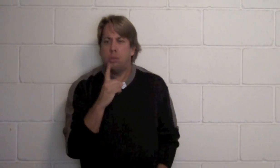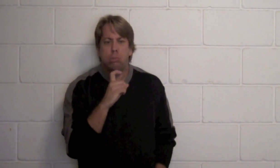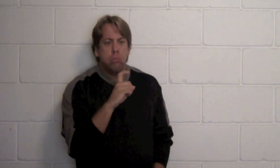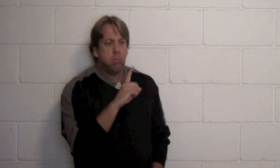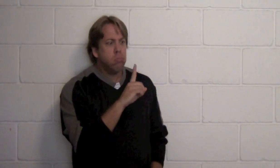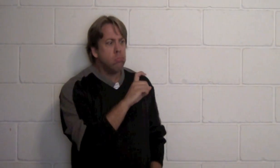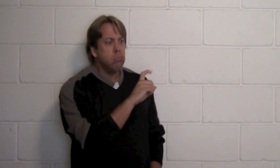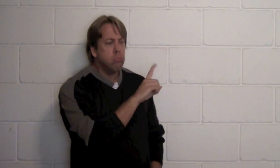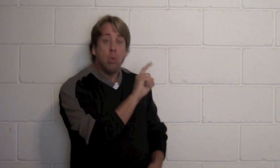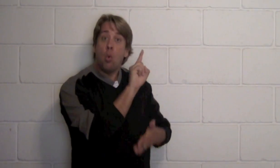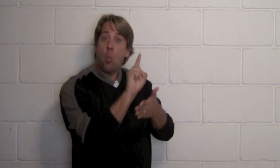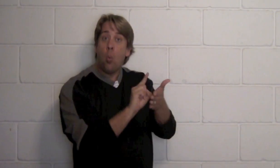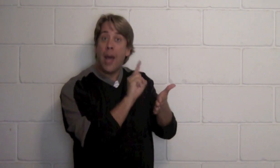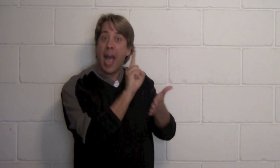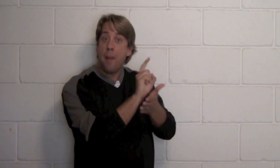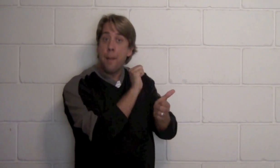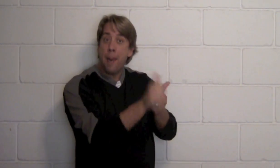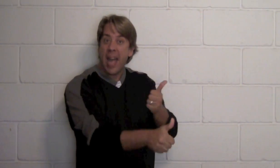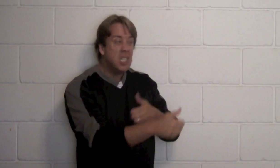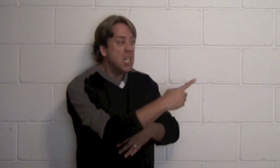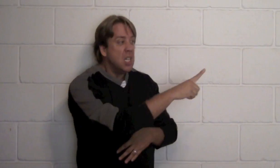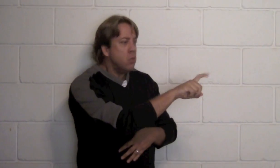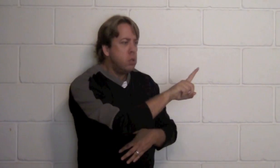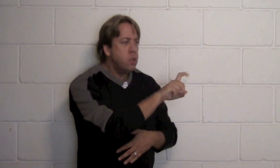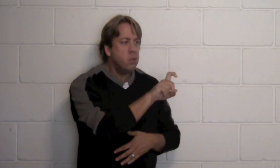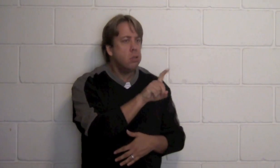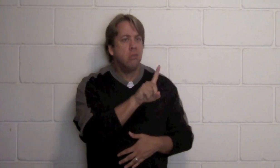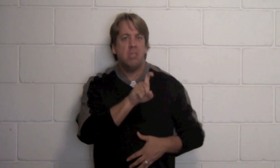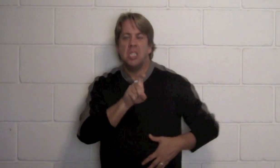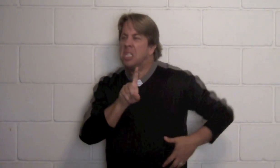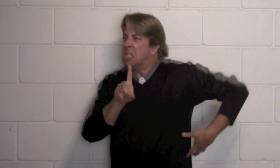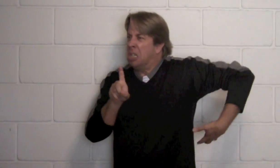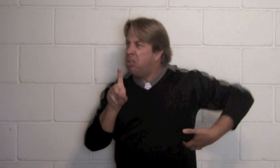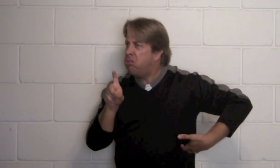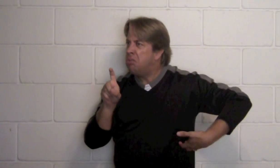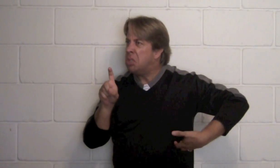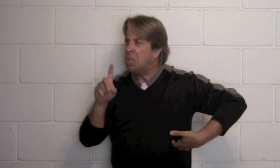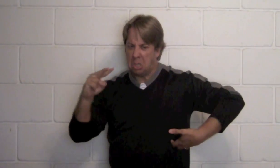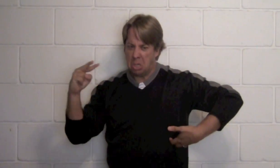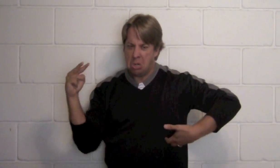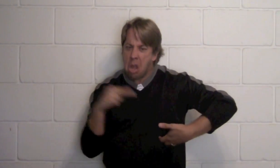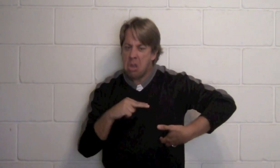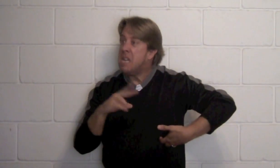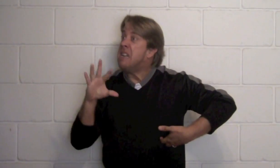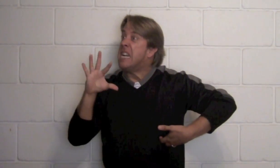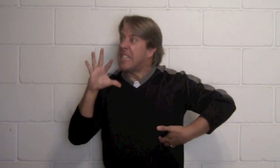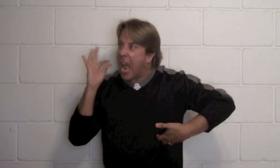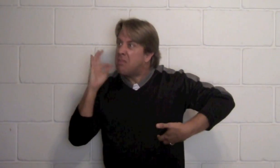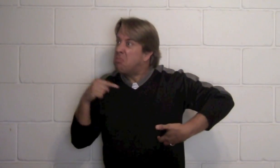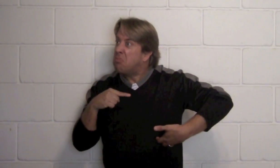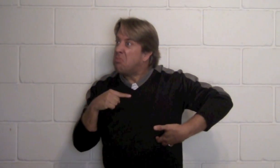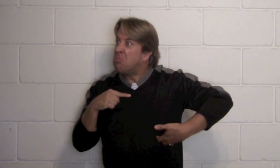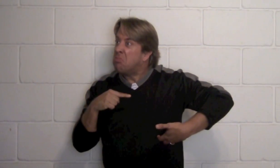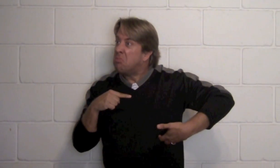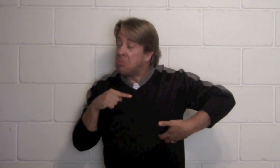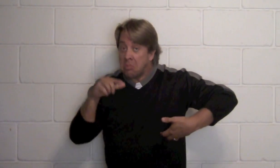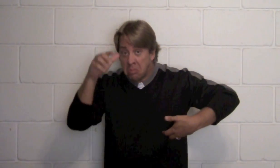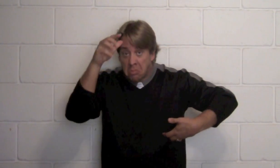The woman left. An hour later, she was back. Said, look, here's my